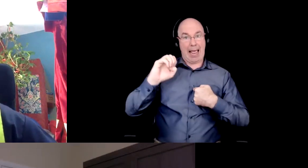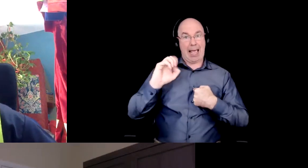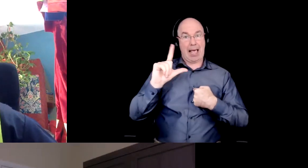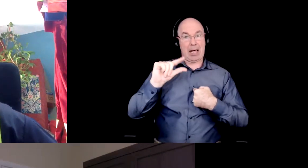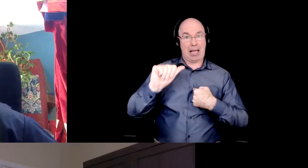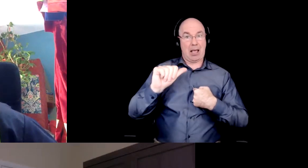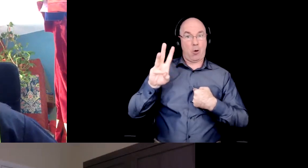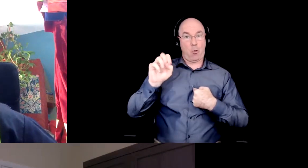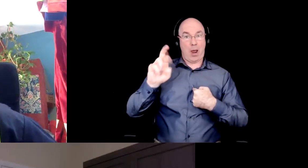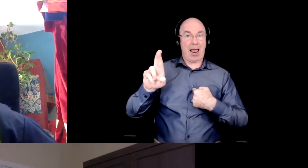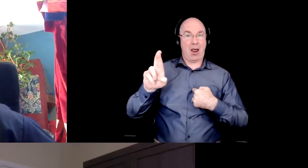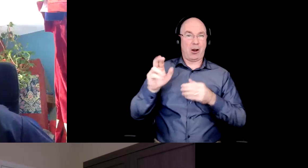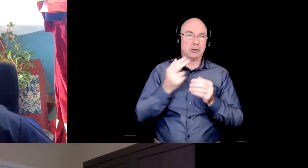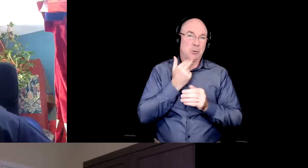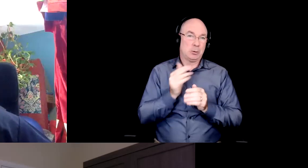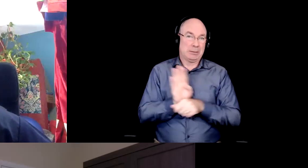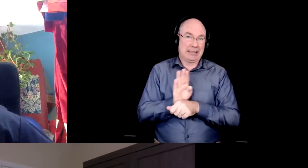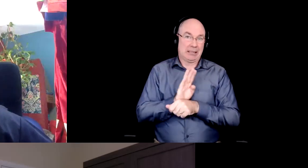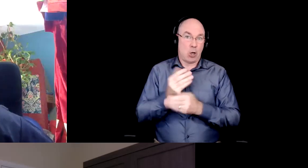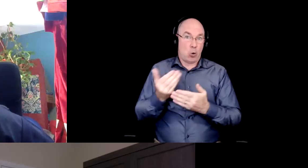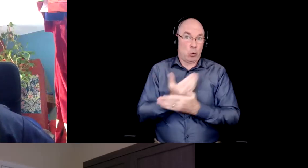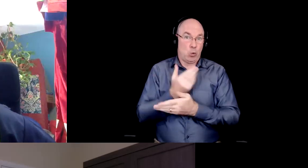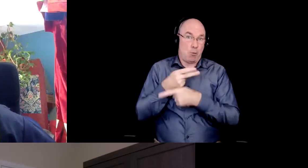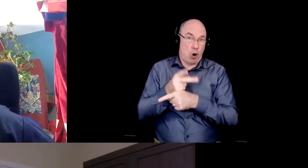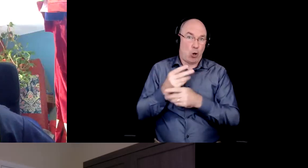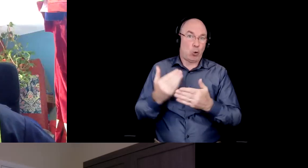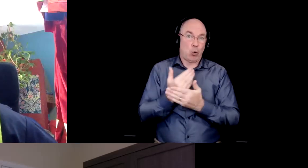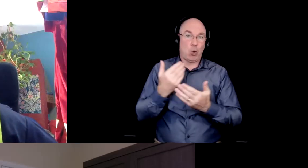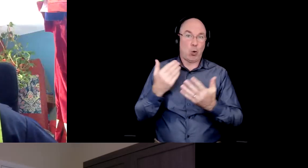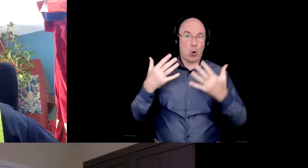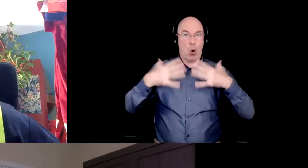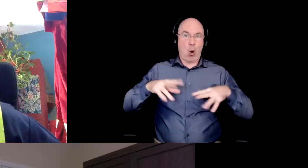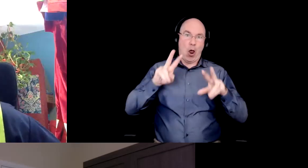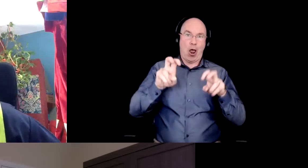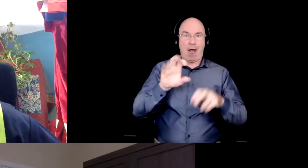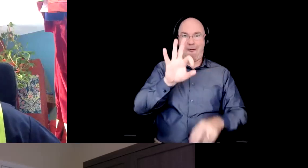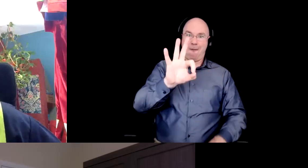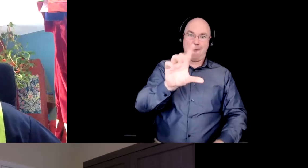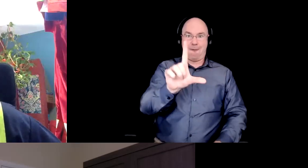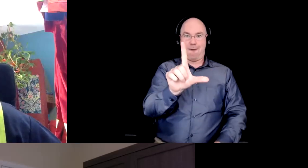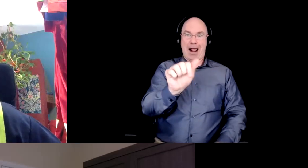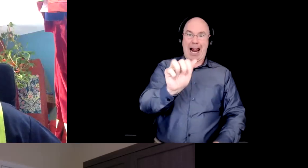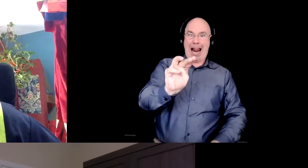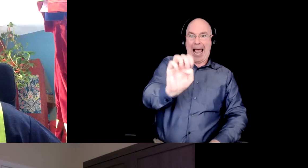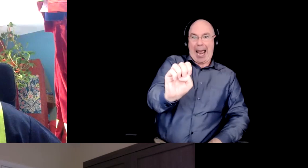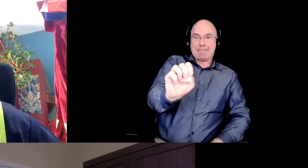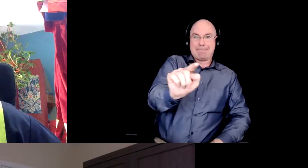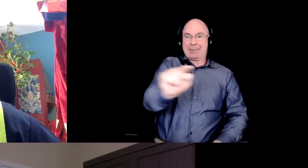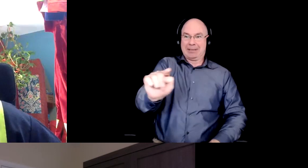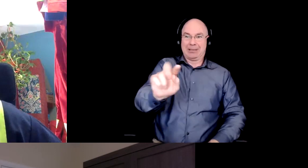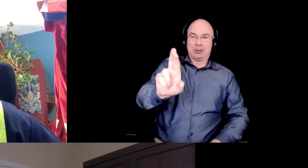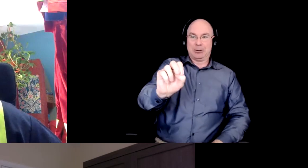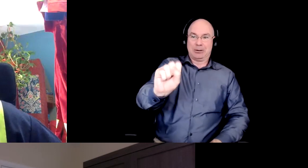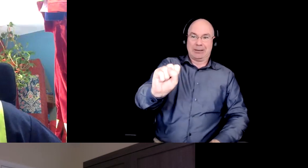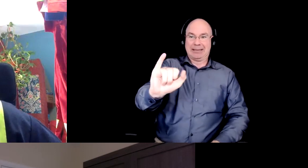small business with this new product, with the new flame resistant, so I don't know if I squeaked that piece of information in there.